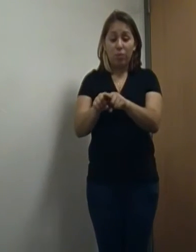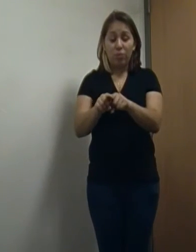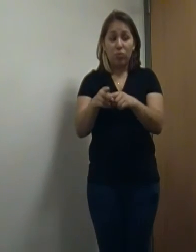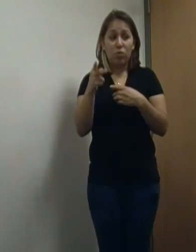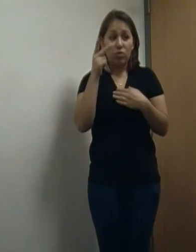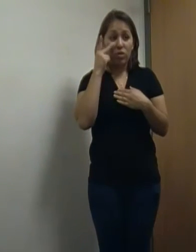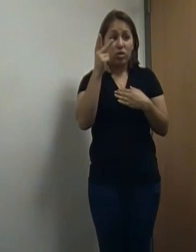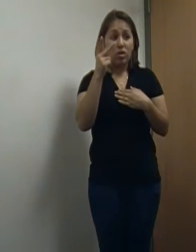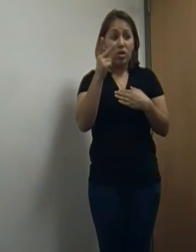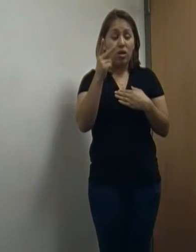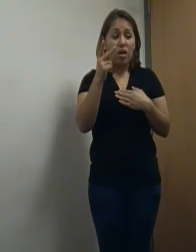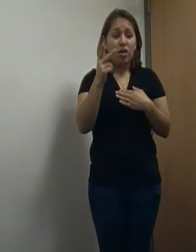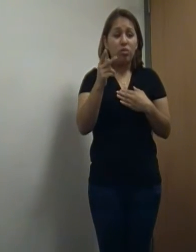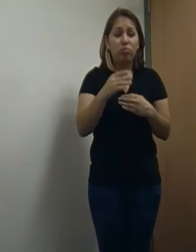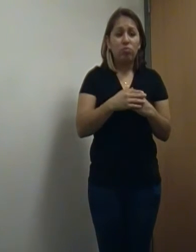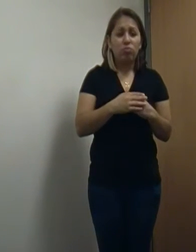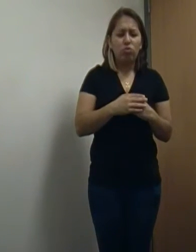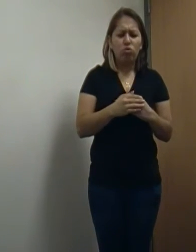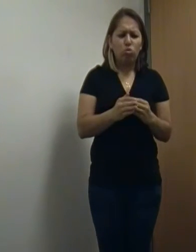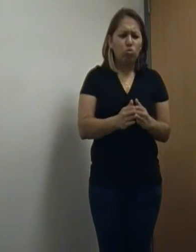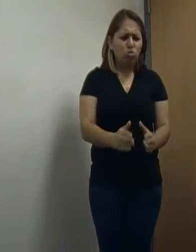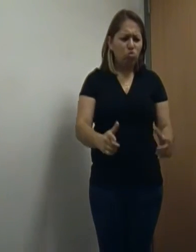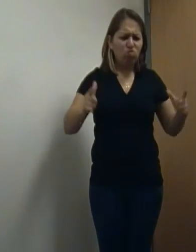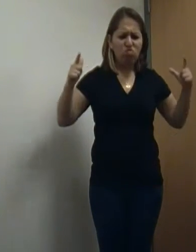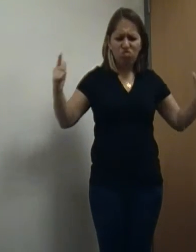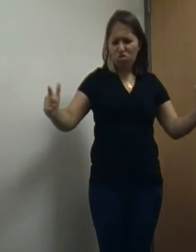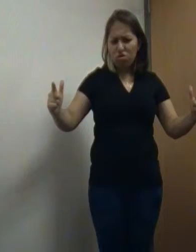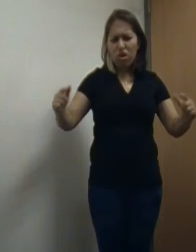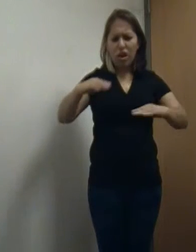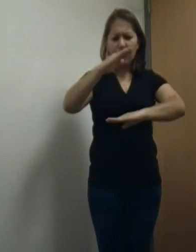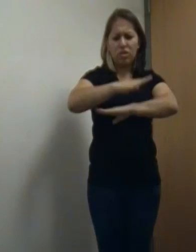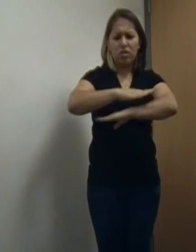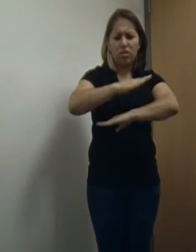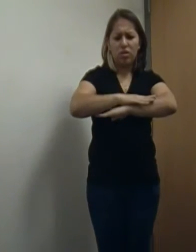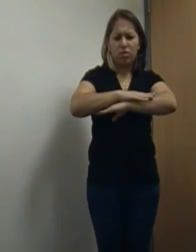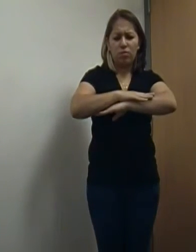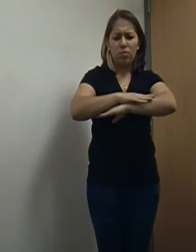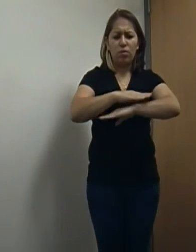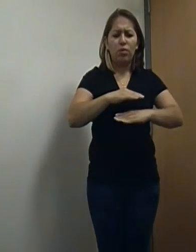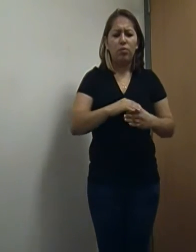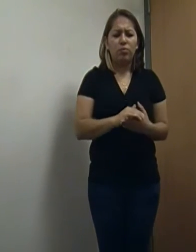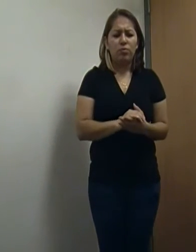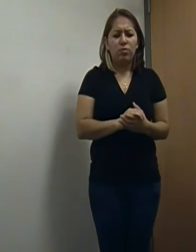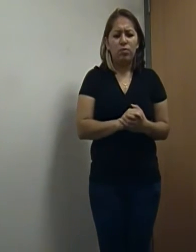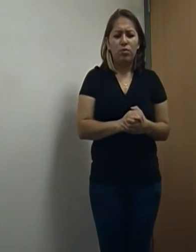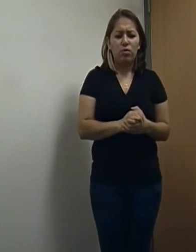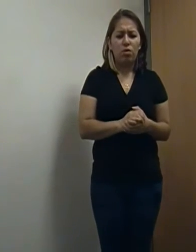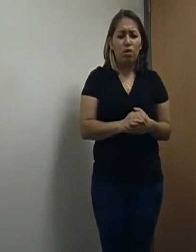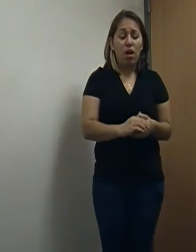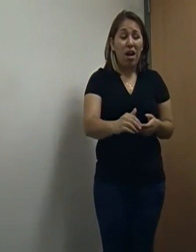grandmother's kitchen. Here is where our family meets every Sunday evening